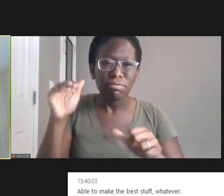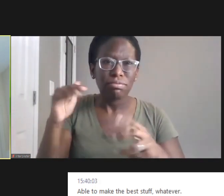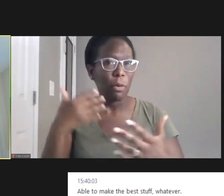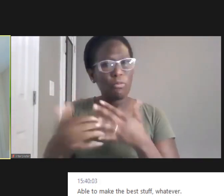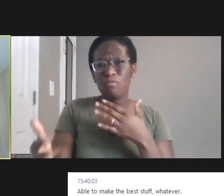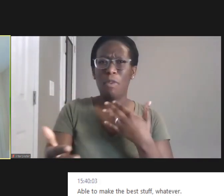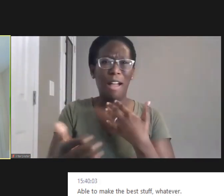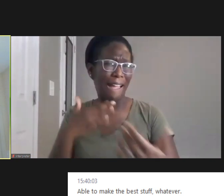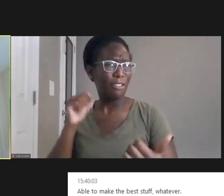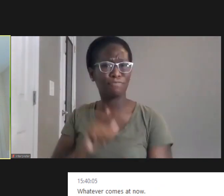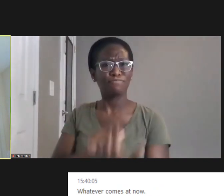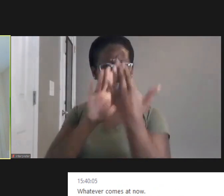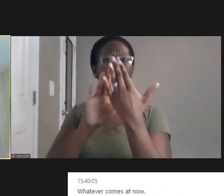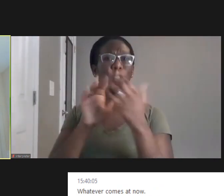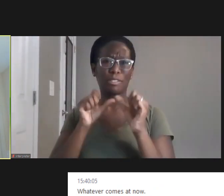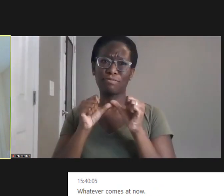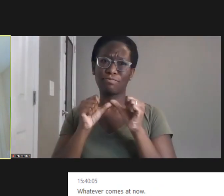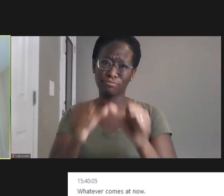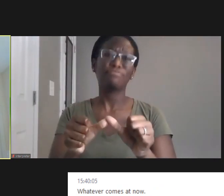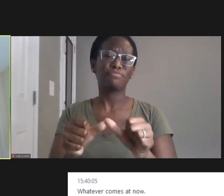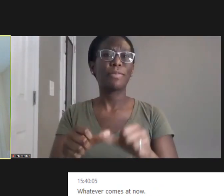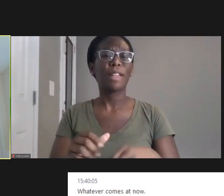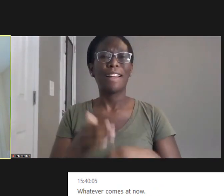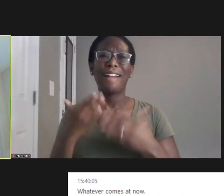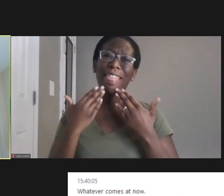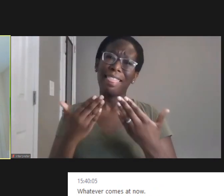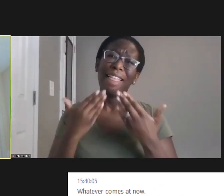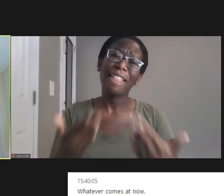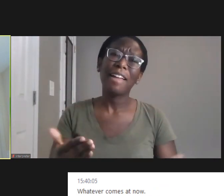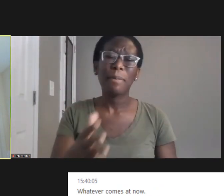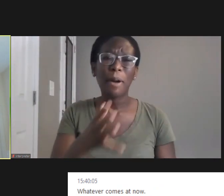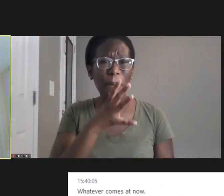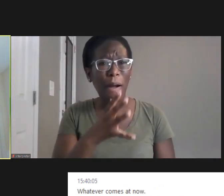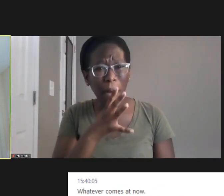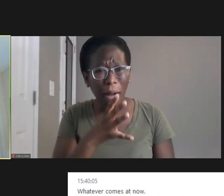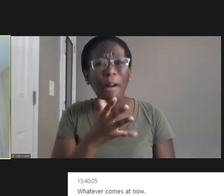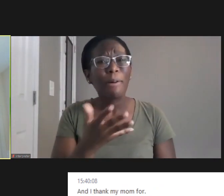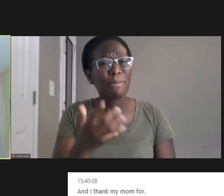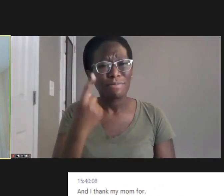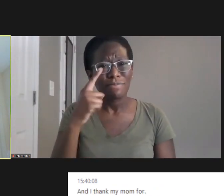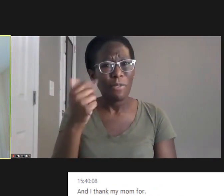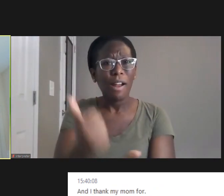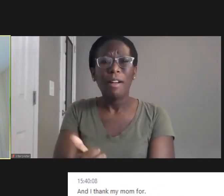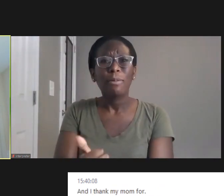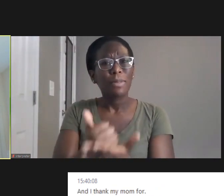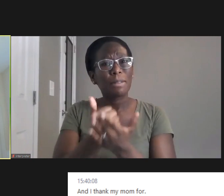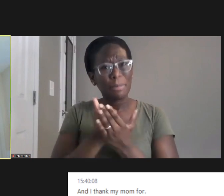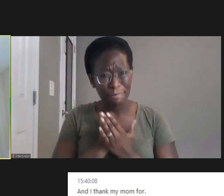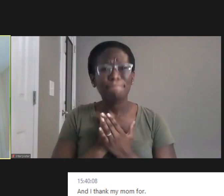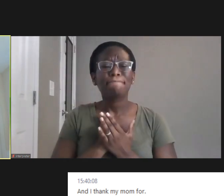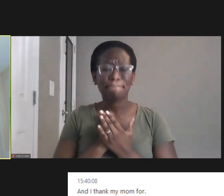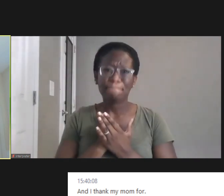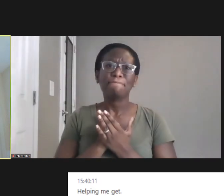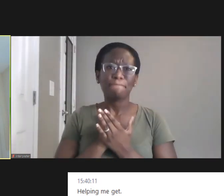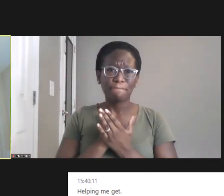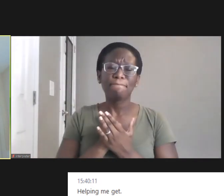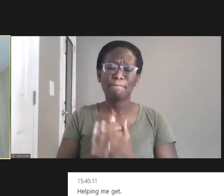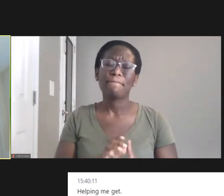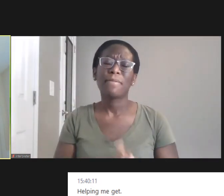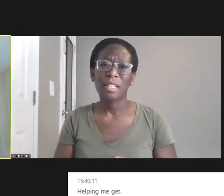them. And I thank my mom for helping me get